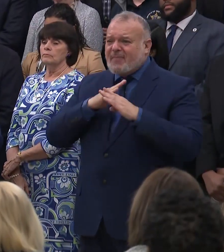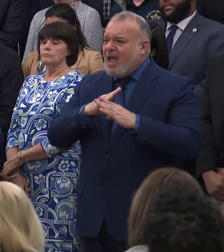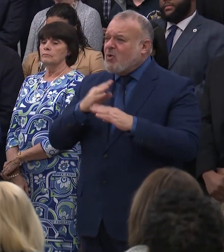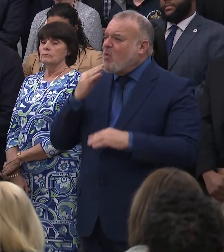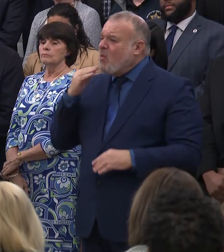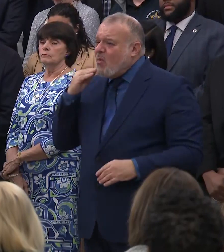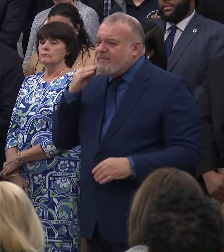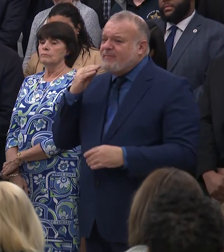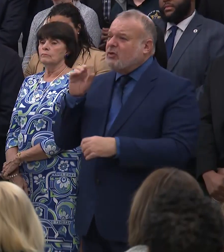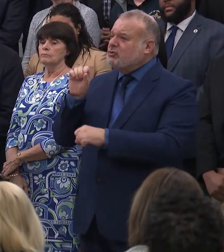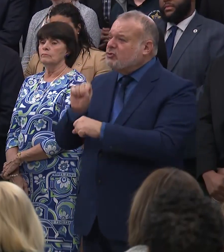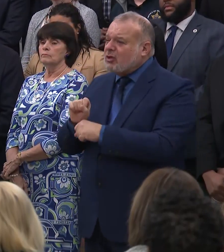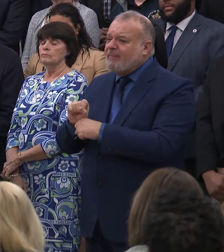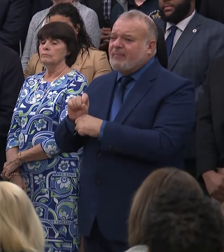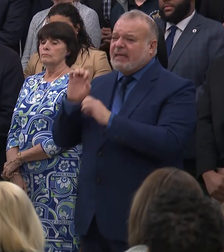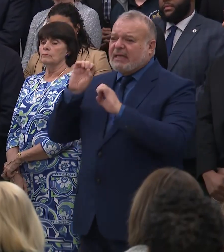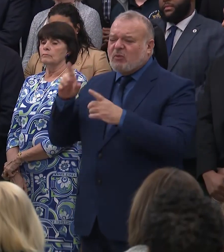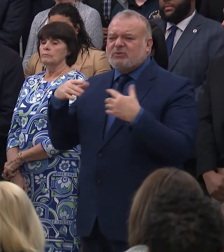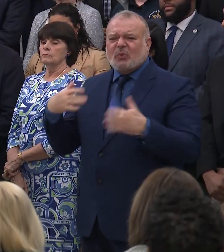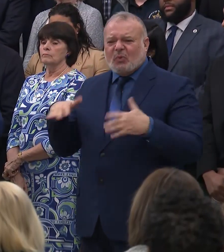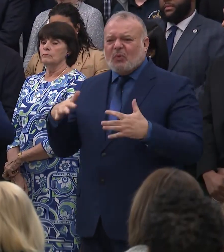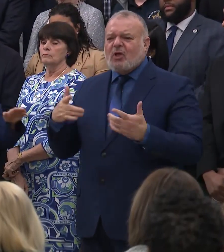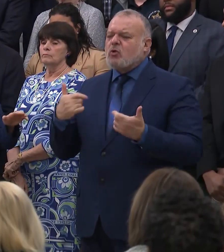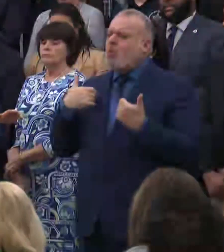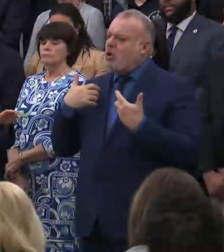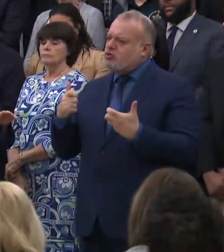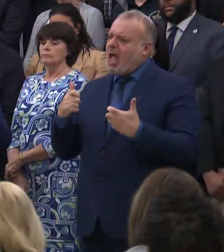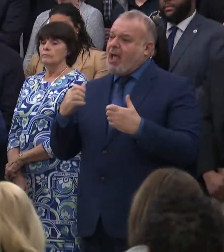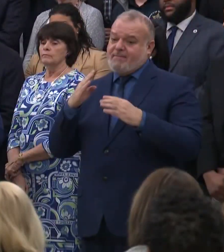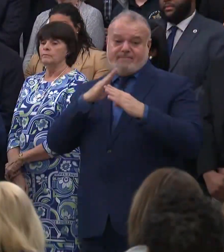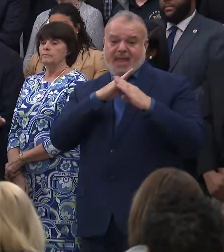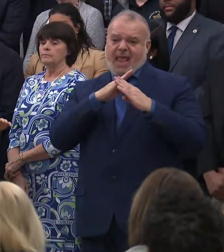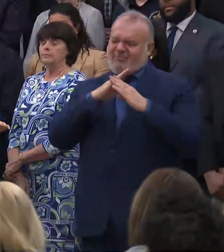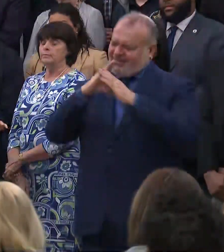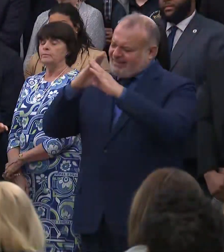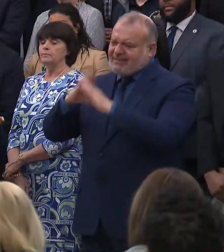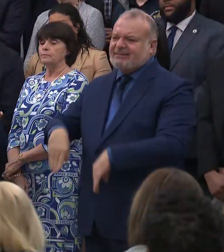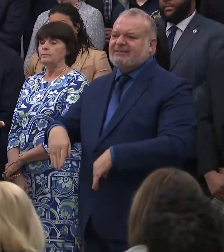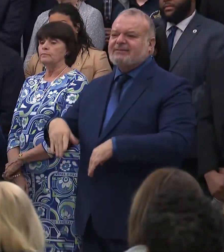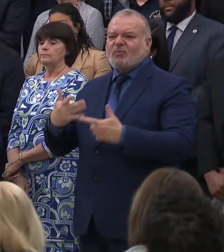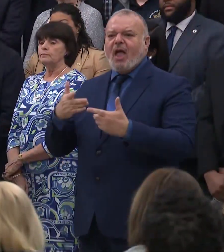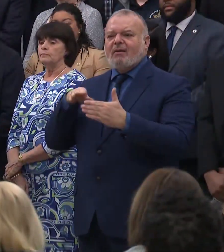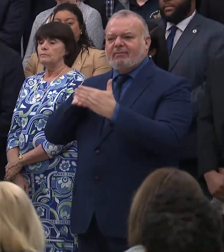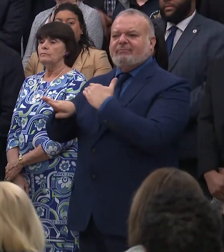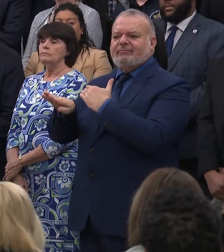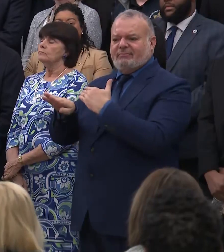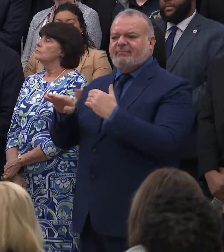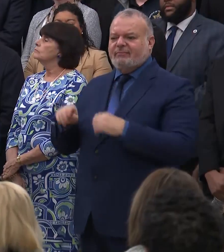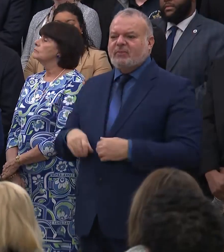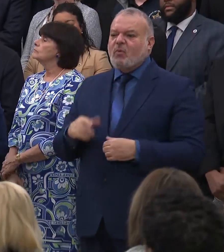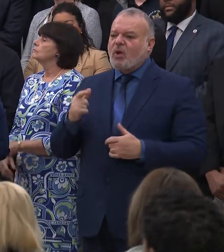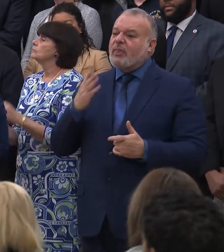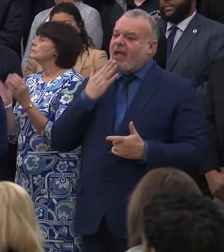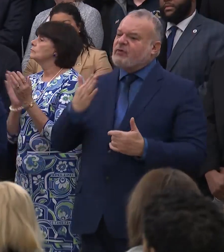life. Today, we take the step to strip that away. Today's a really good day for Massachusetts.